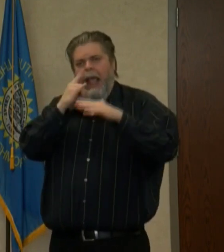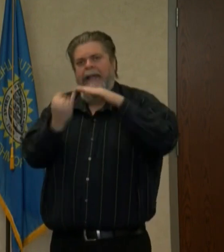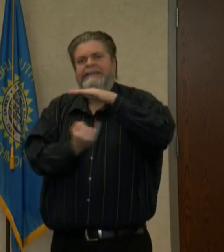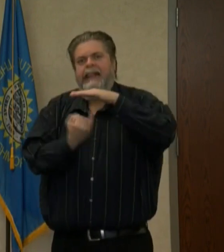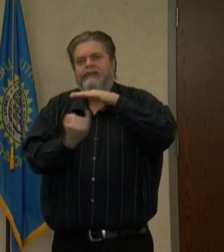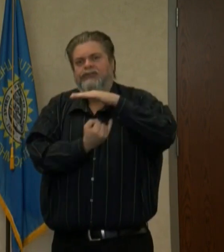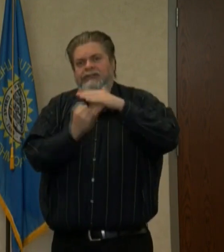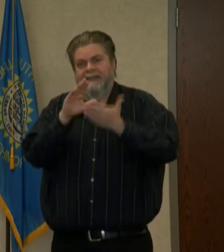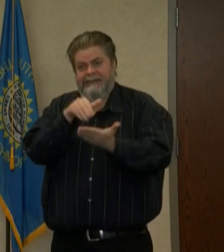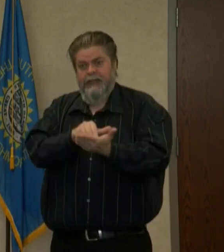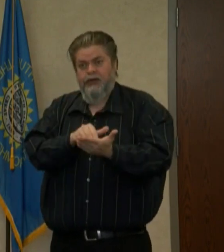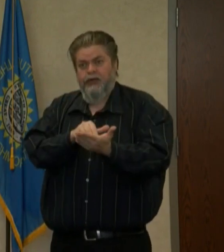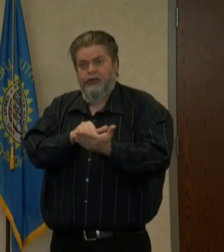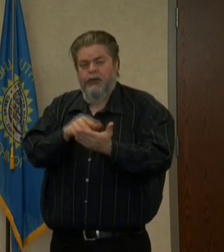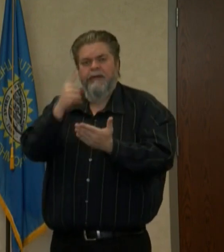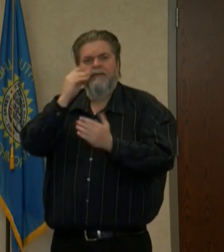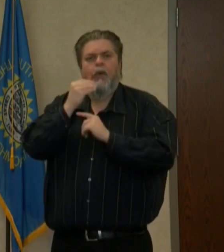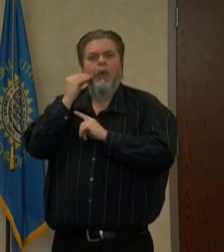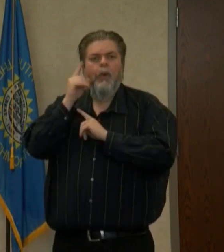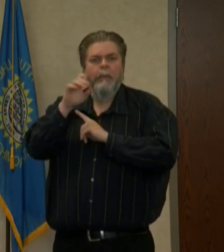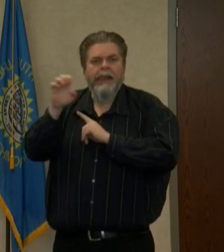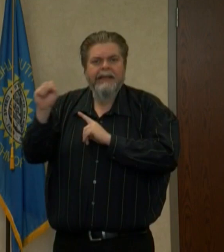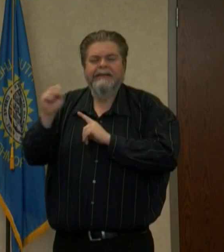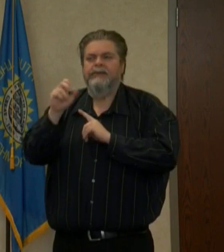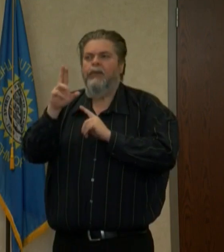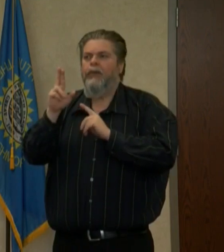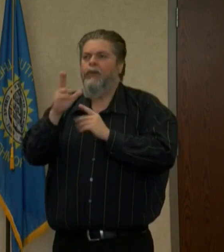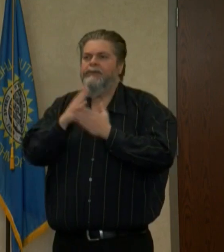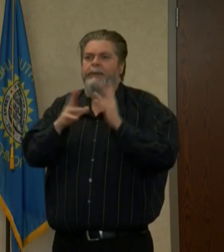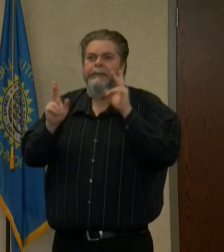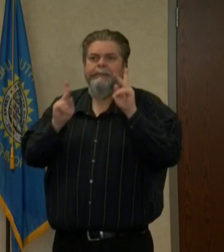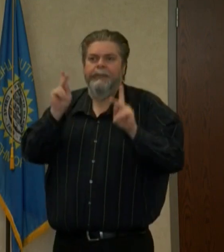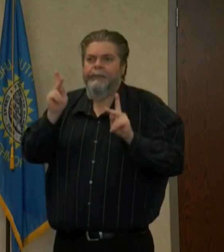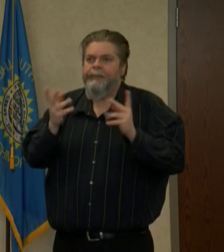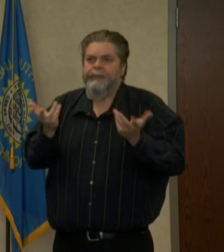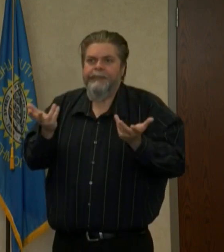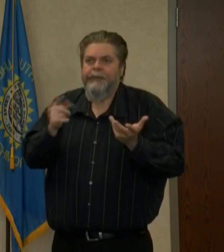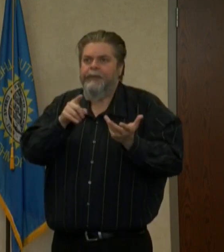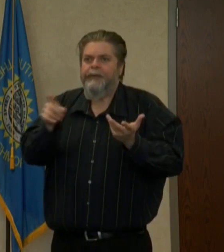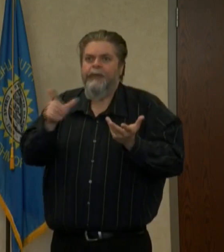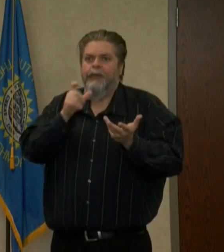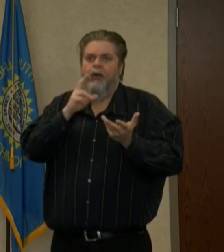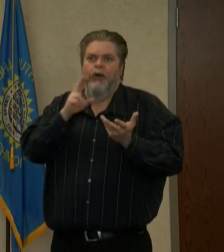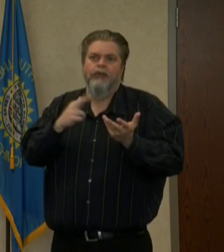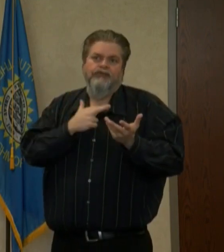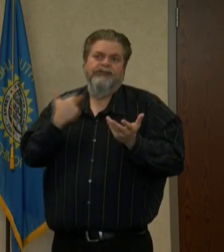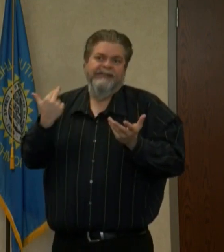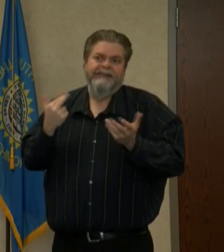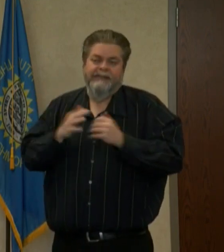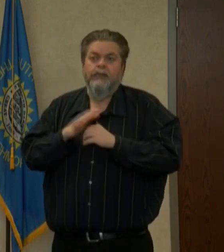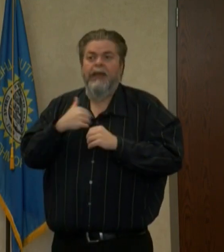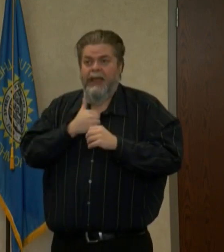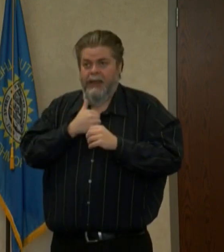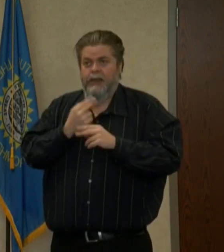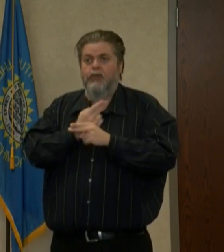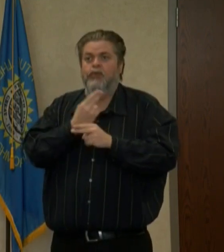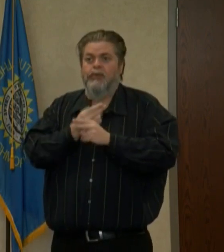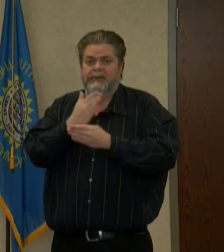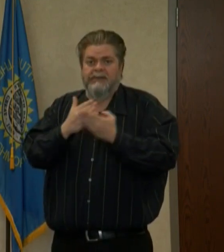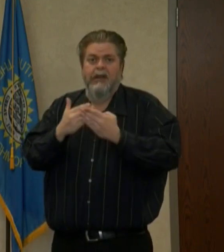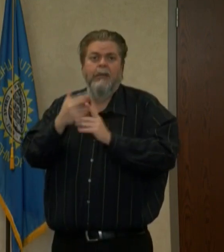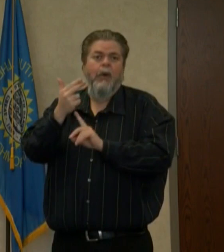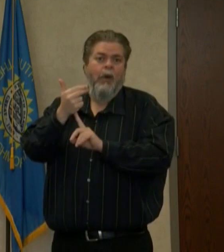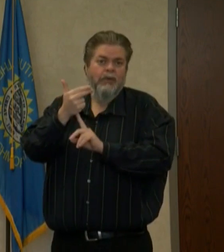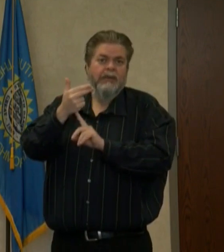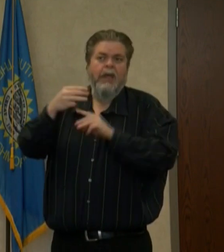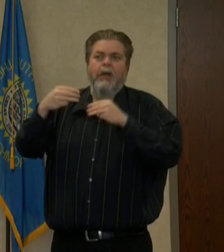take care of our homeless and vulnerable populations. We have a few lodging centers we're working with for some of our homeless